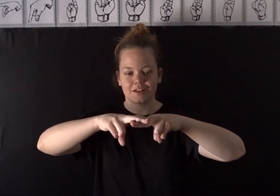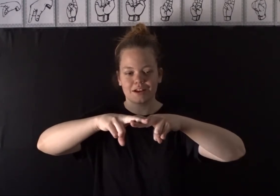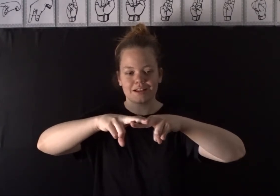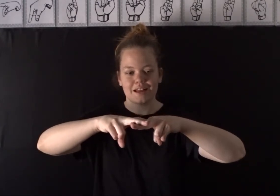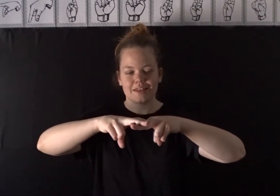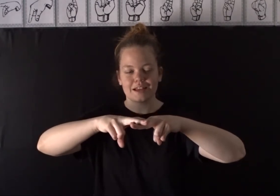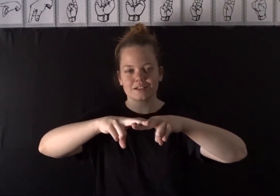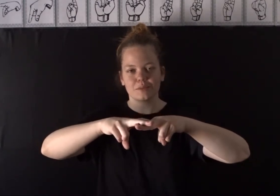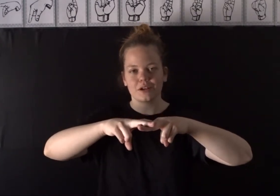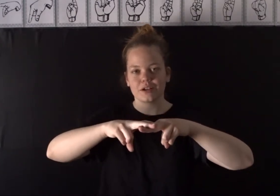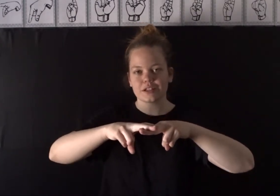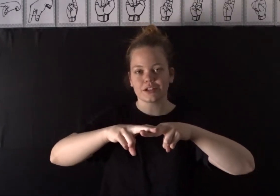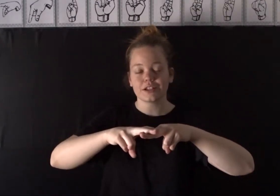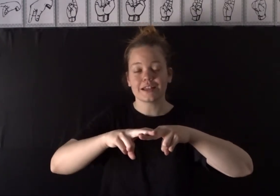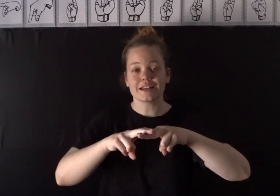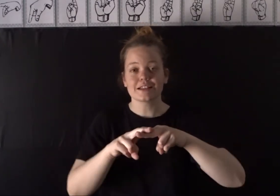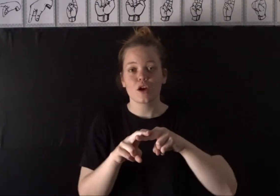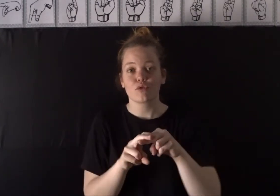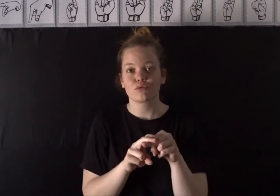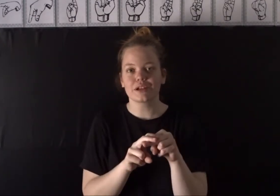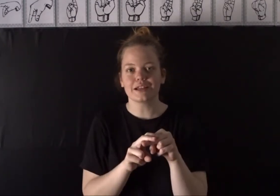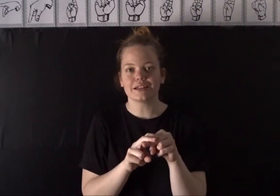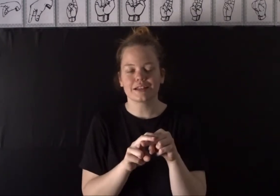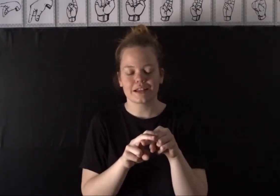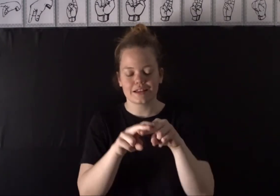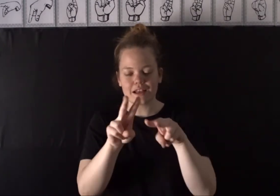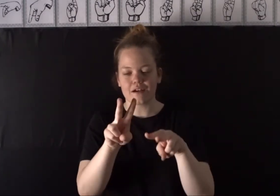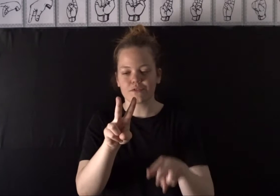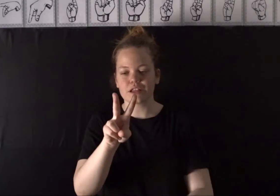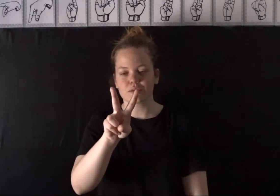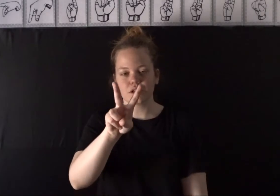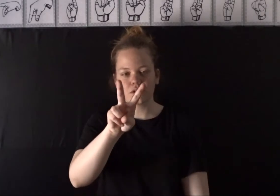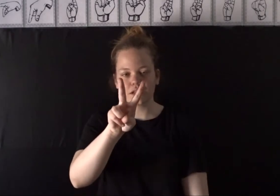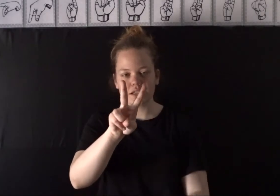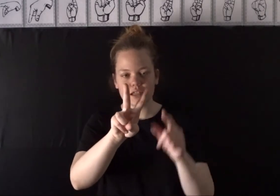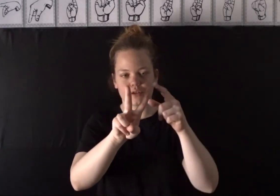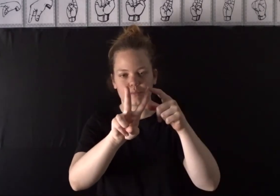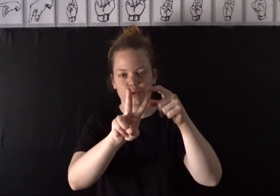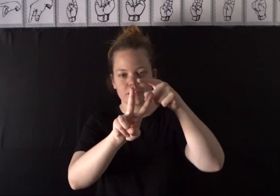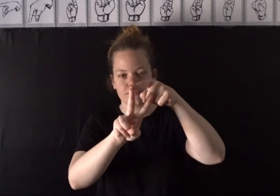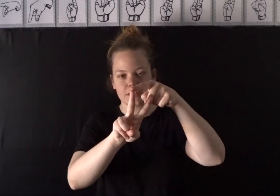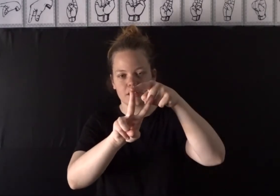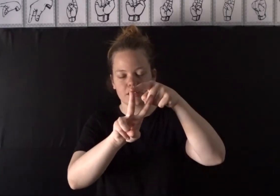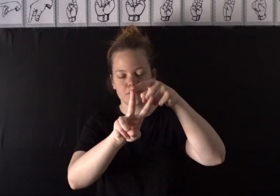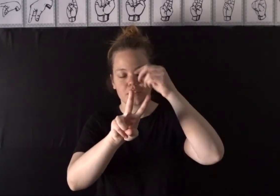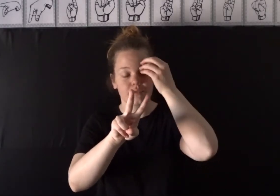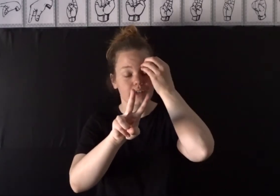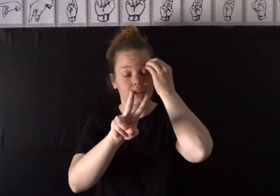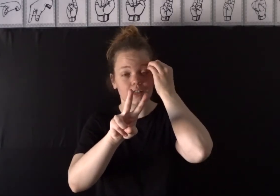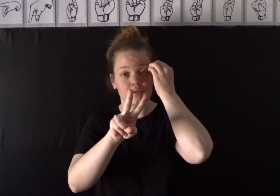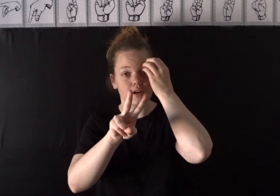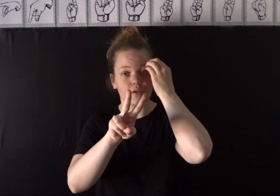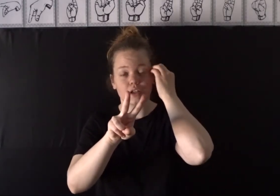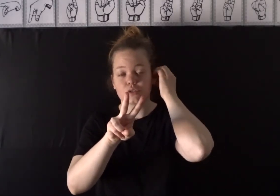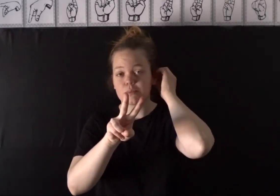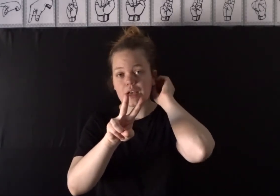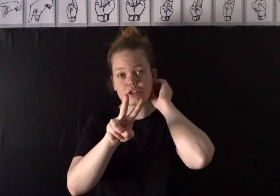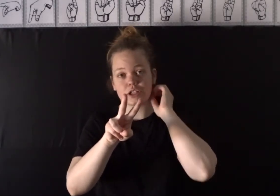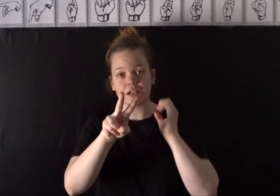Alright, the next one we are going to learn is read. Now for this one you're going to take your pointer finger and your middle finger and you are going to imagine